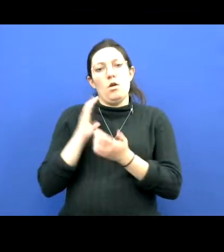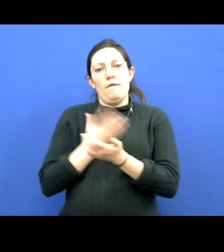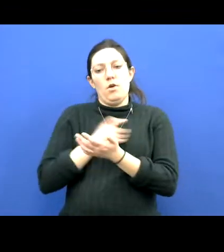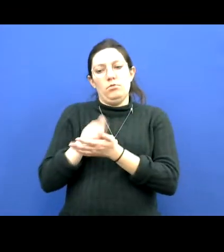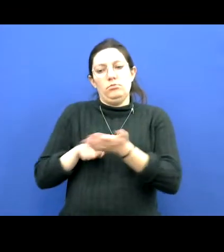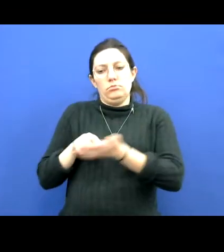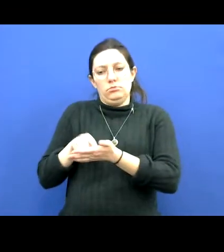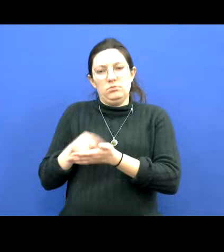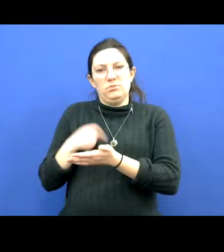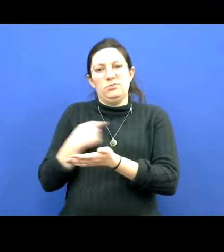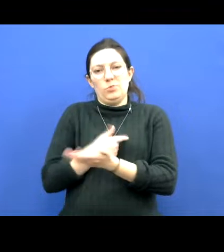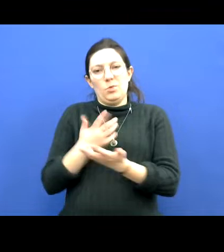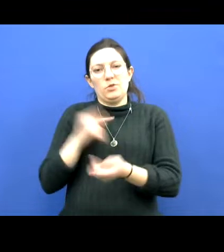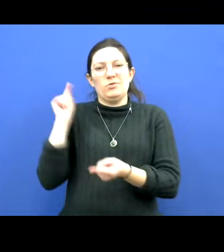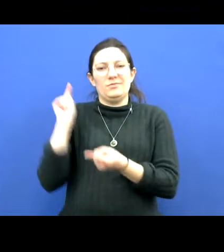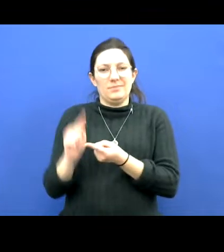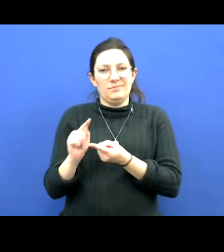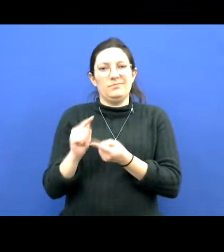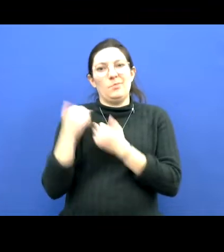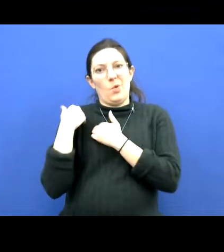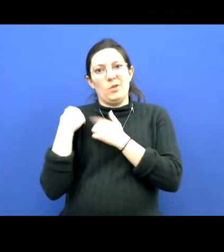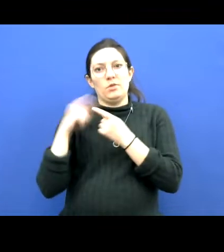that process.